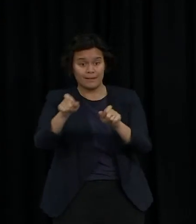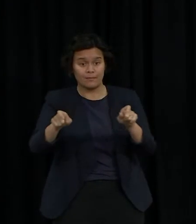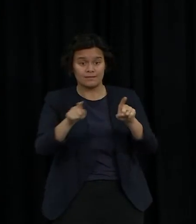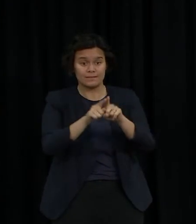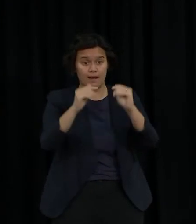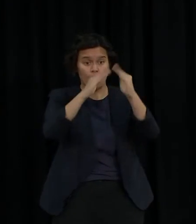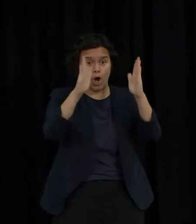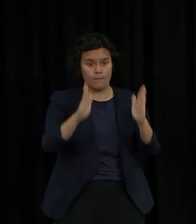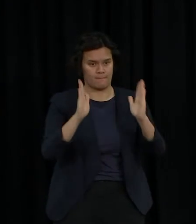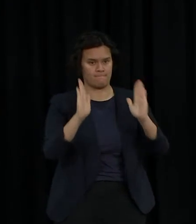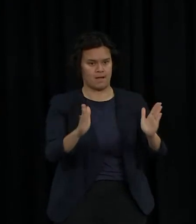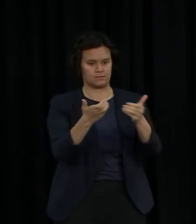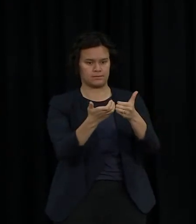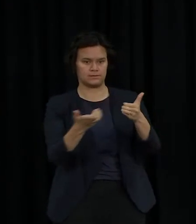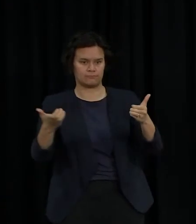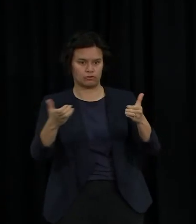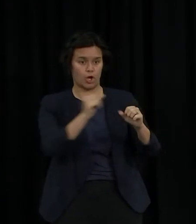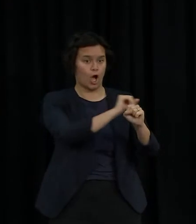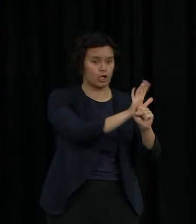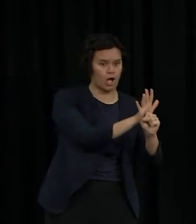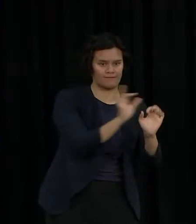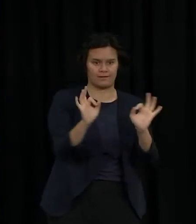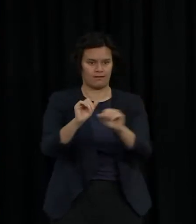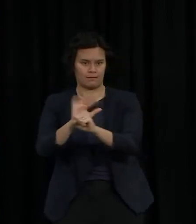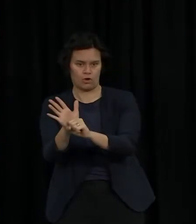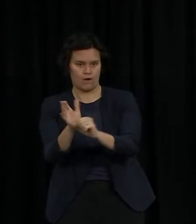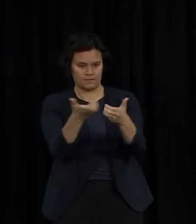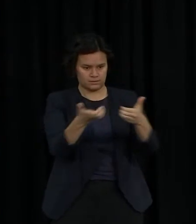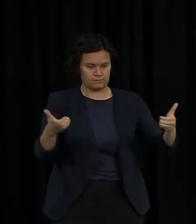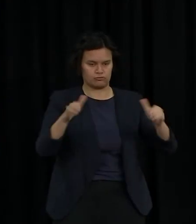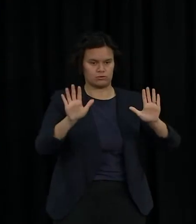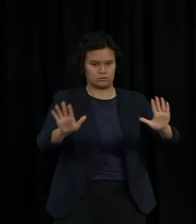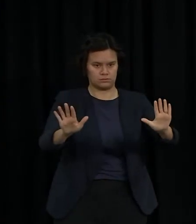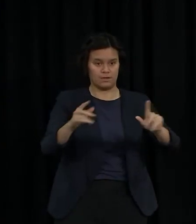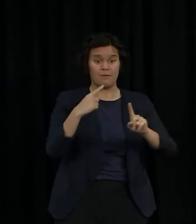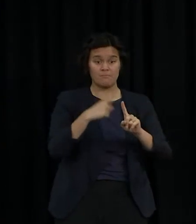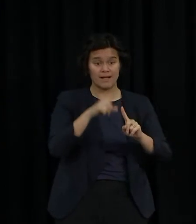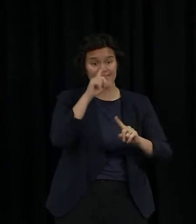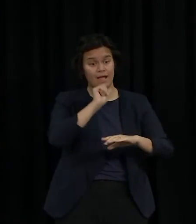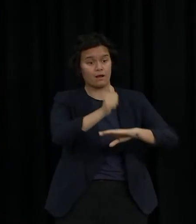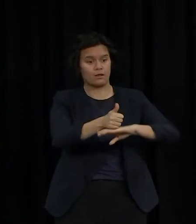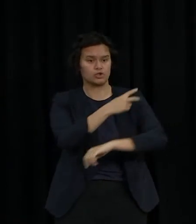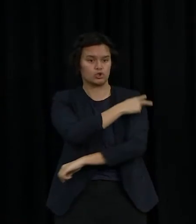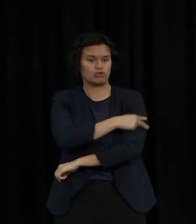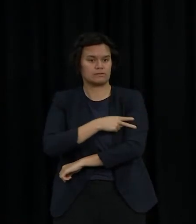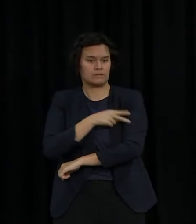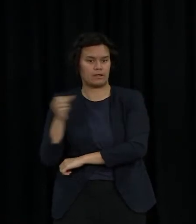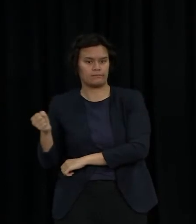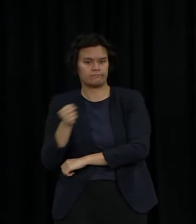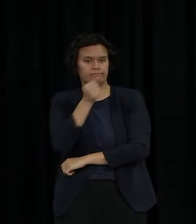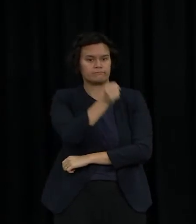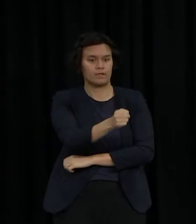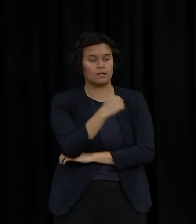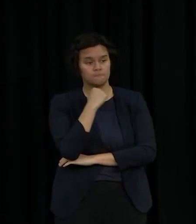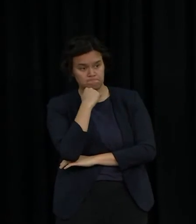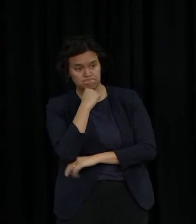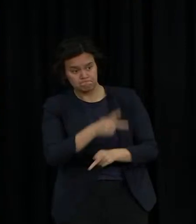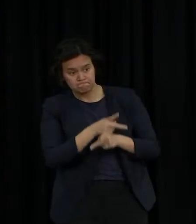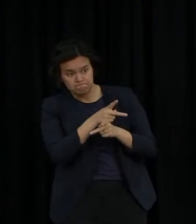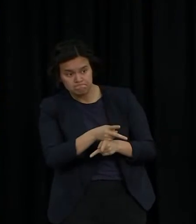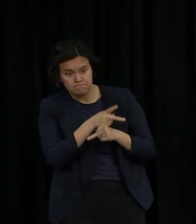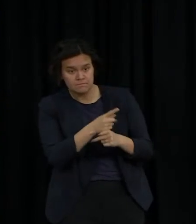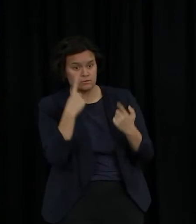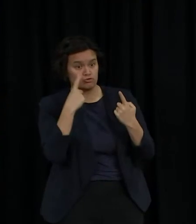There's often security arrangements that can be put in place to make sure that people are actually staying at home and